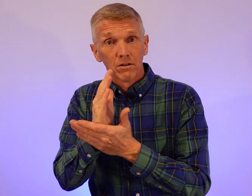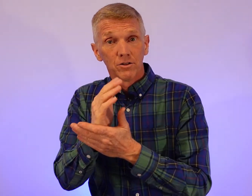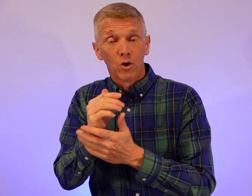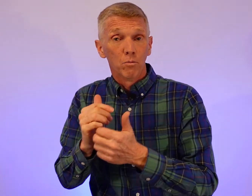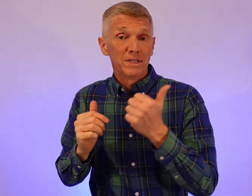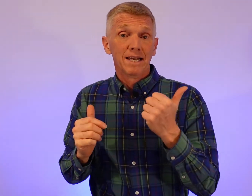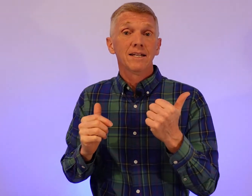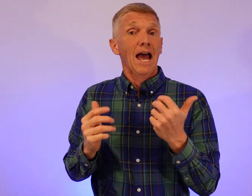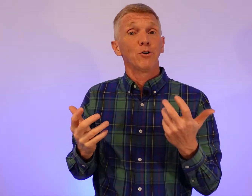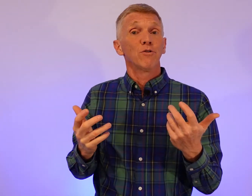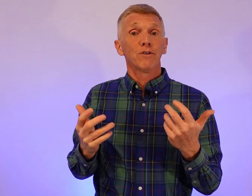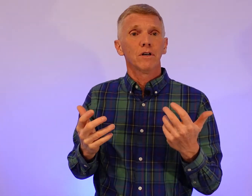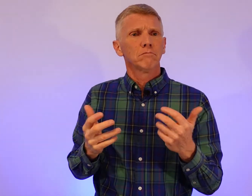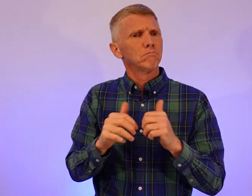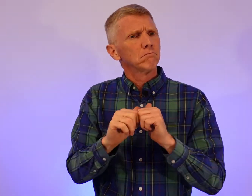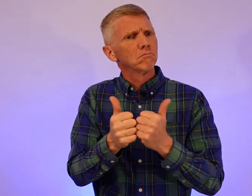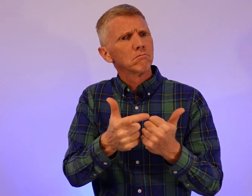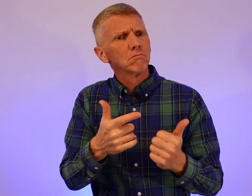So beginning, how do you feel?